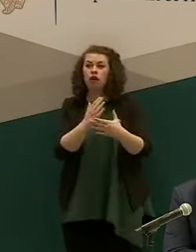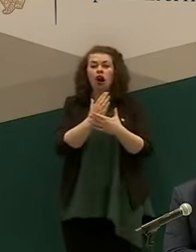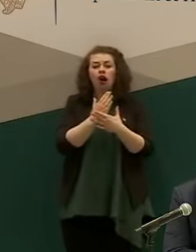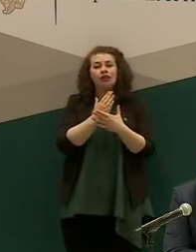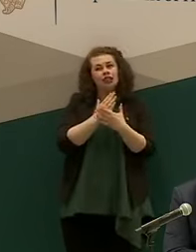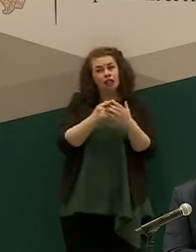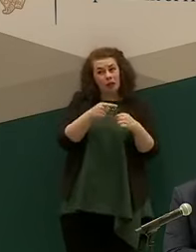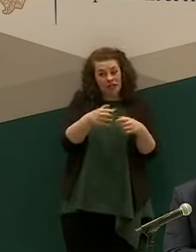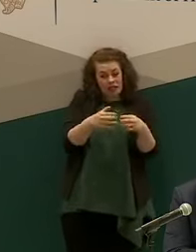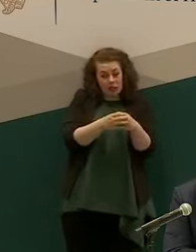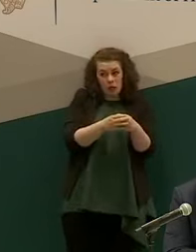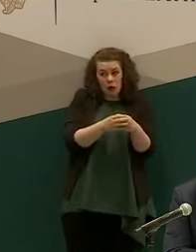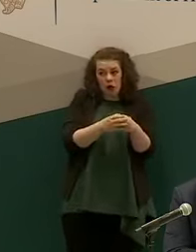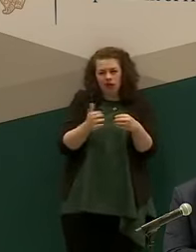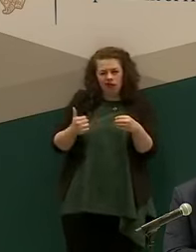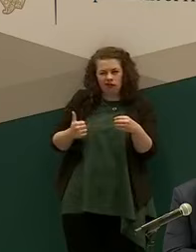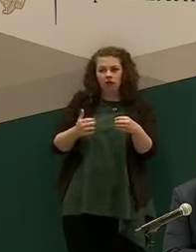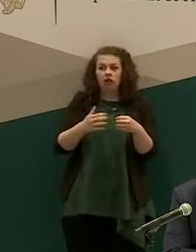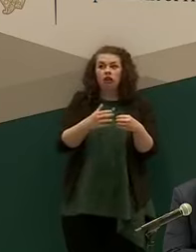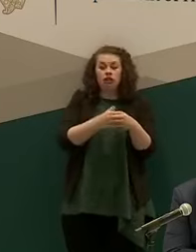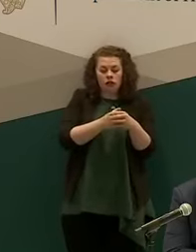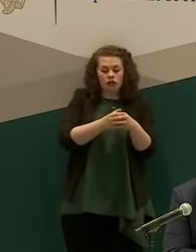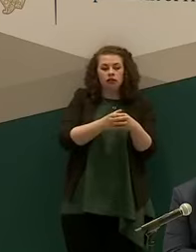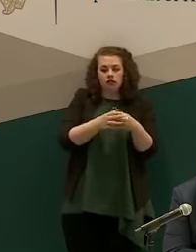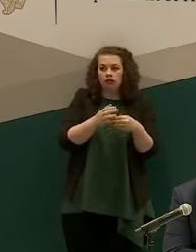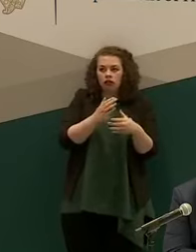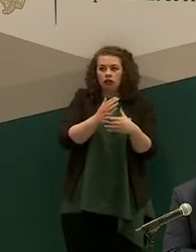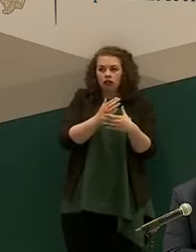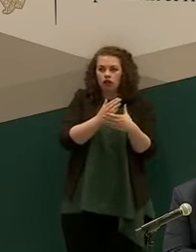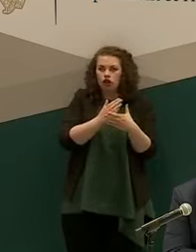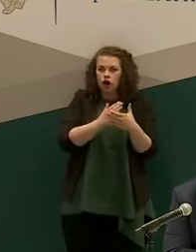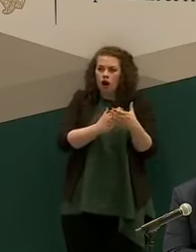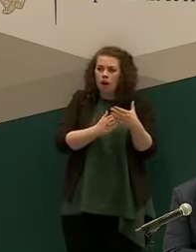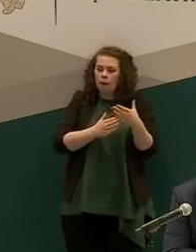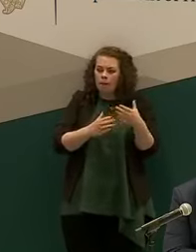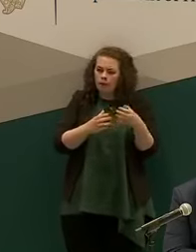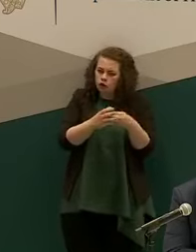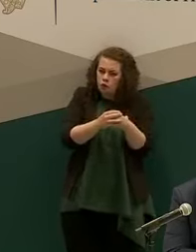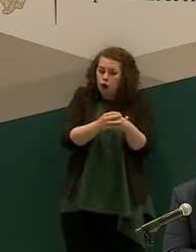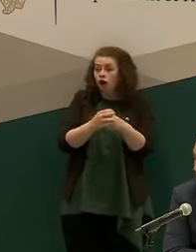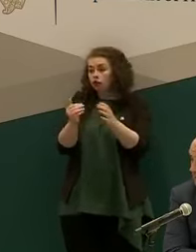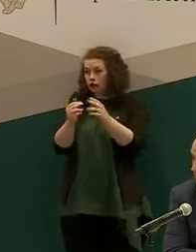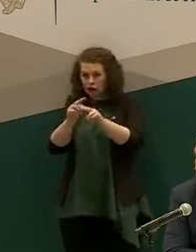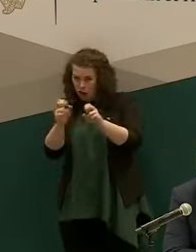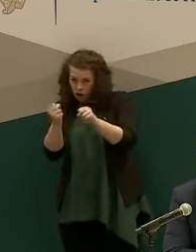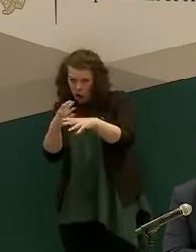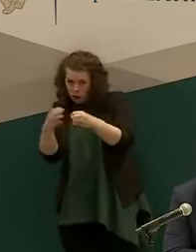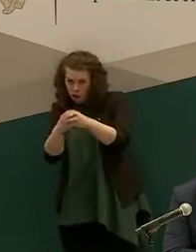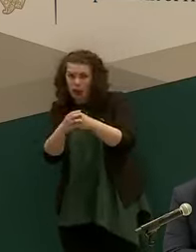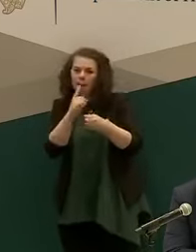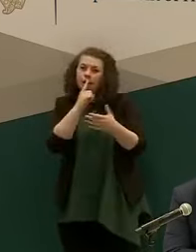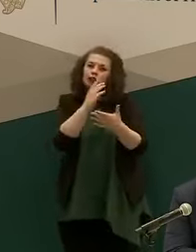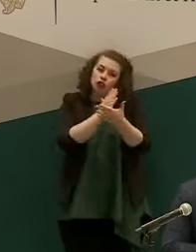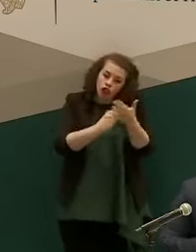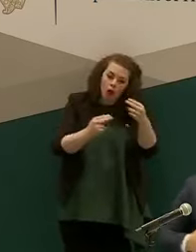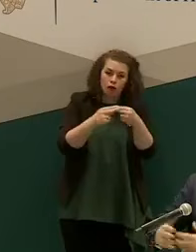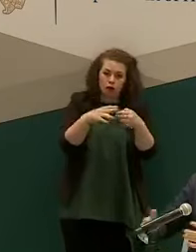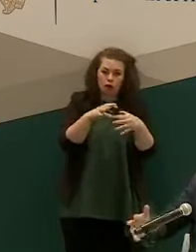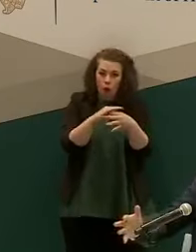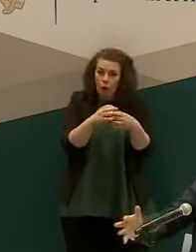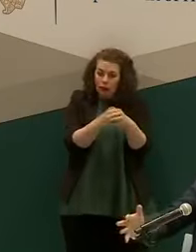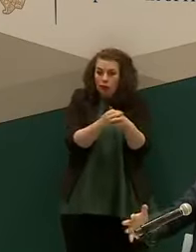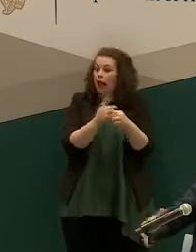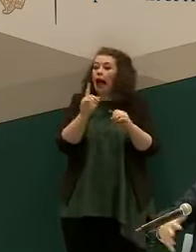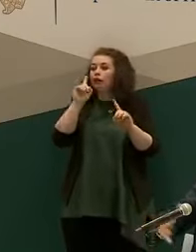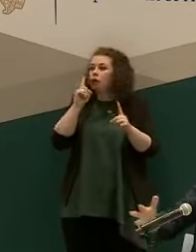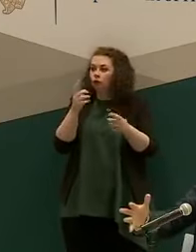very cautious about not identifying individuals. Yeah, but they're not as small as, I mean, some nursing homes are really quite small. I don't have a full spread of information